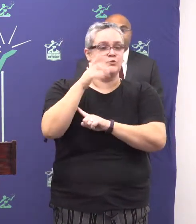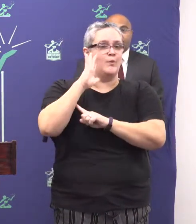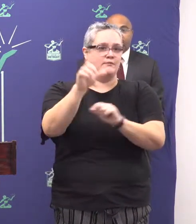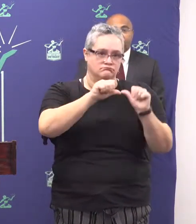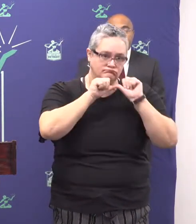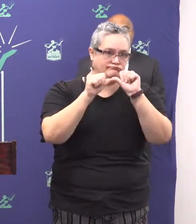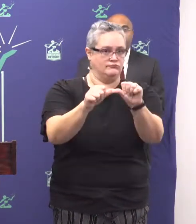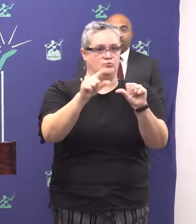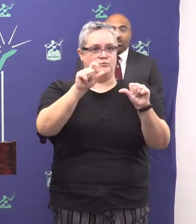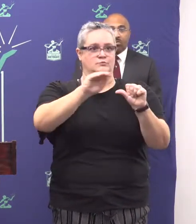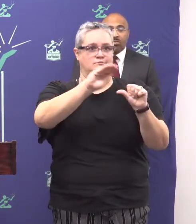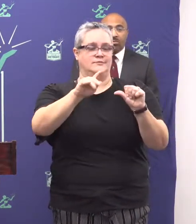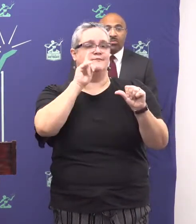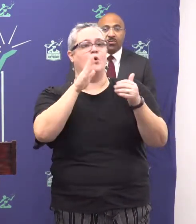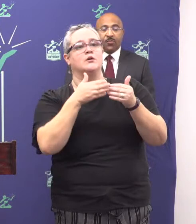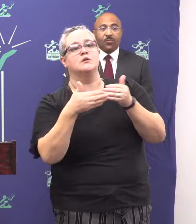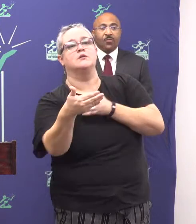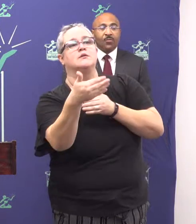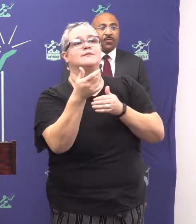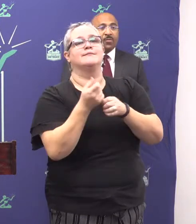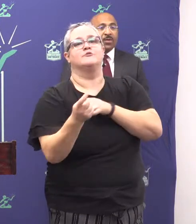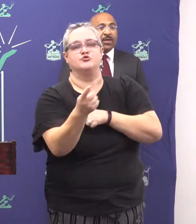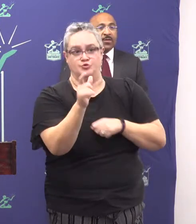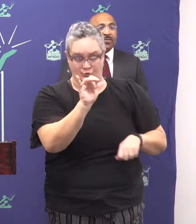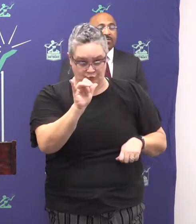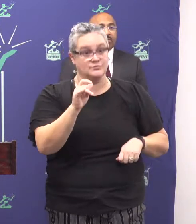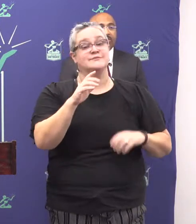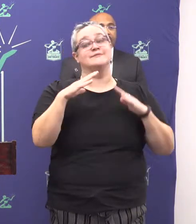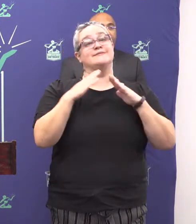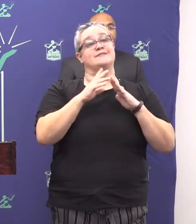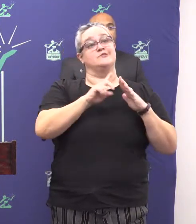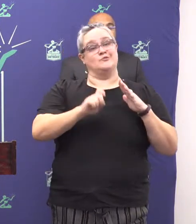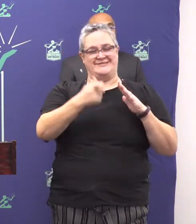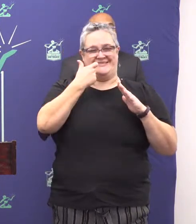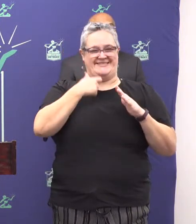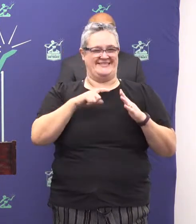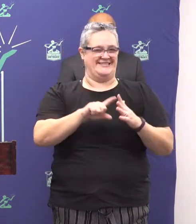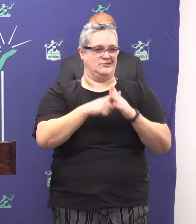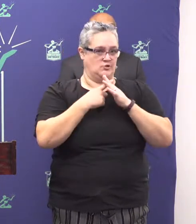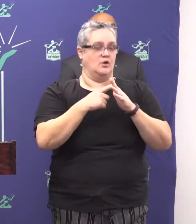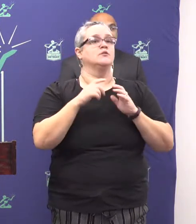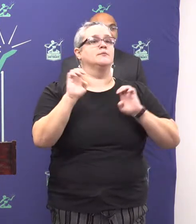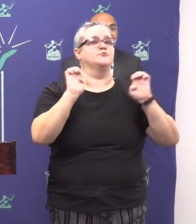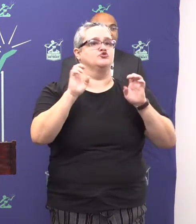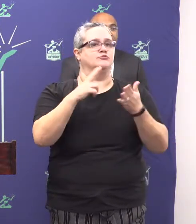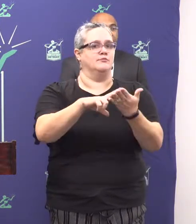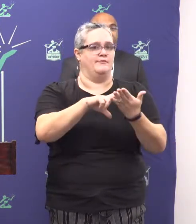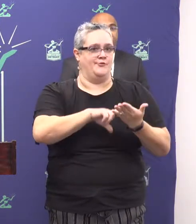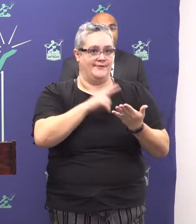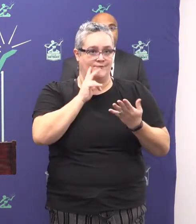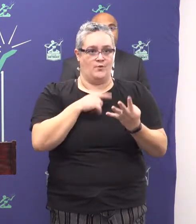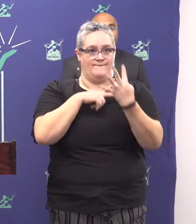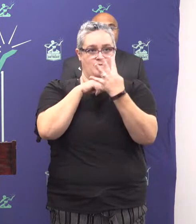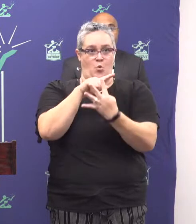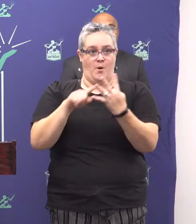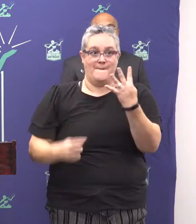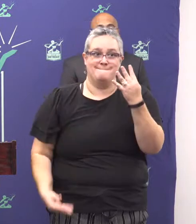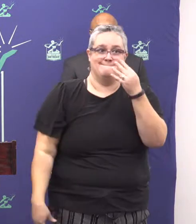strength into next year. The City of Detroit has just entered into emergency contracts with four